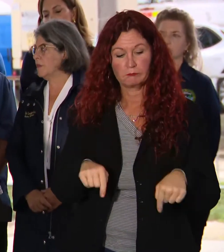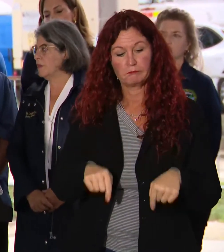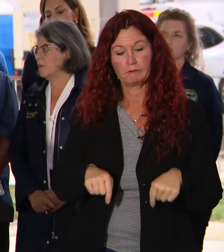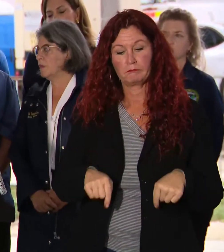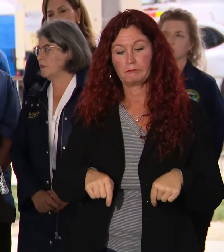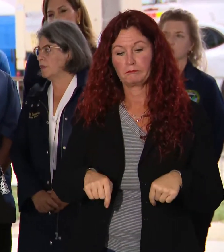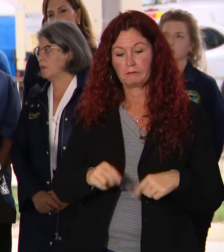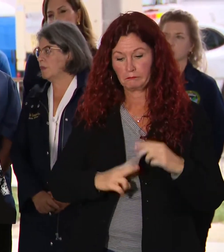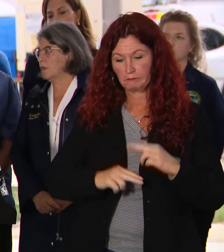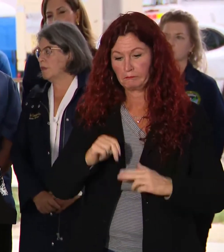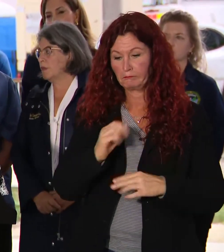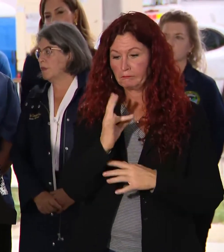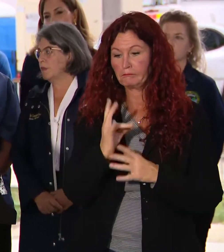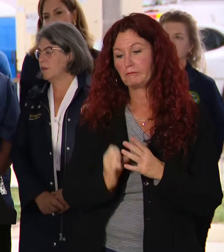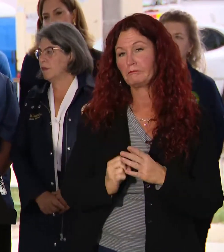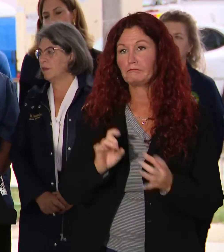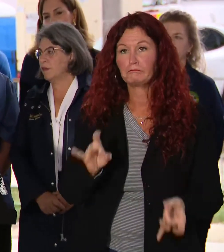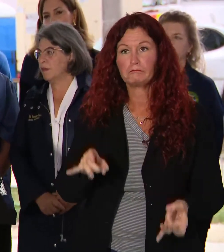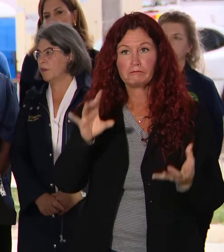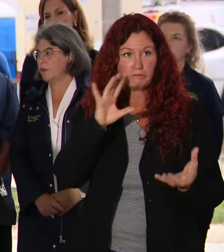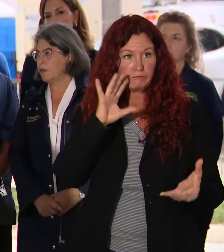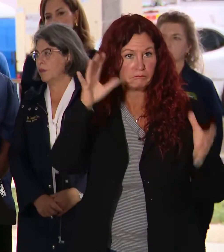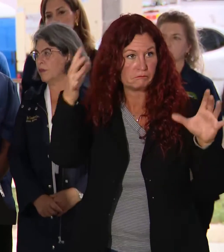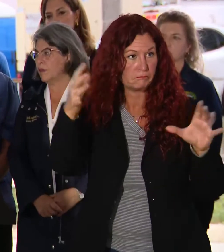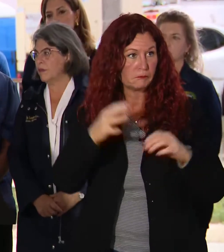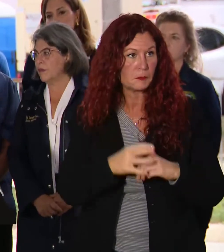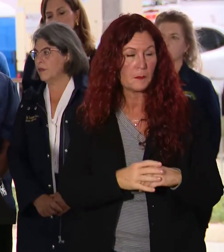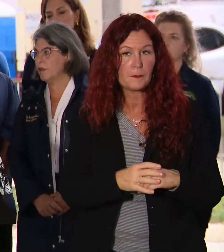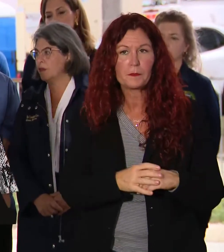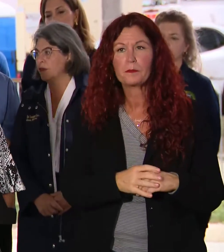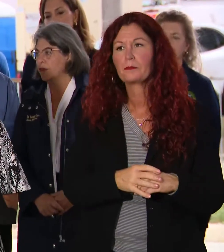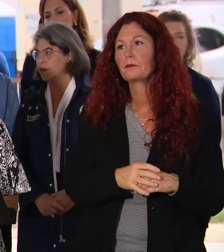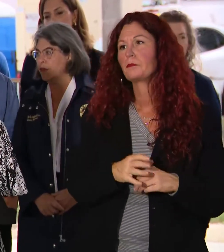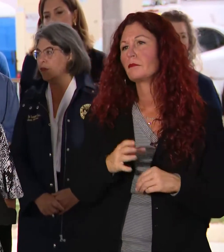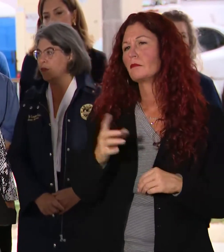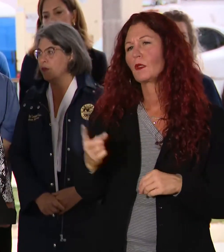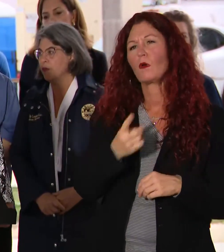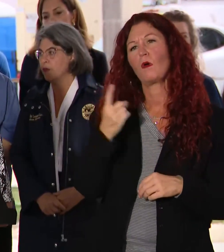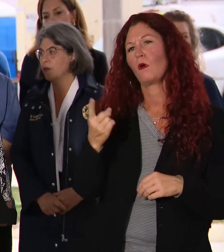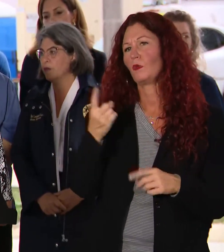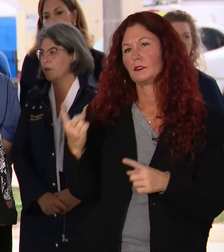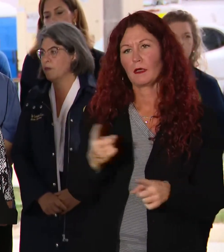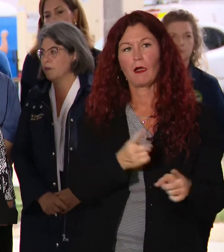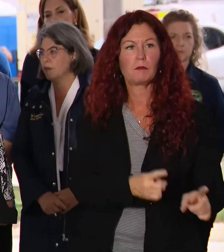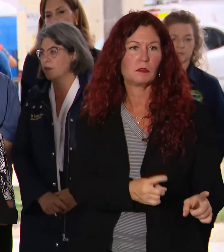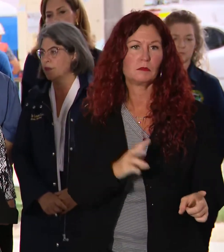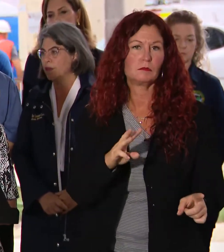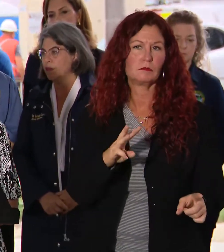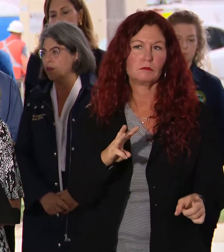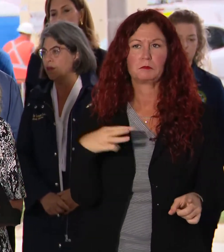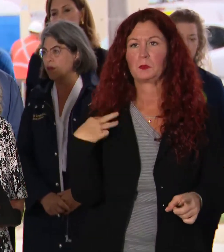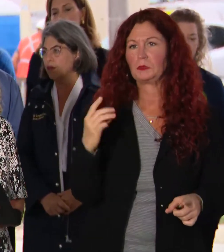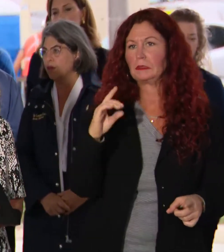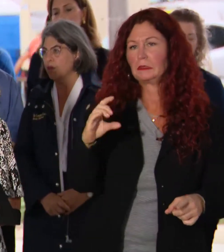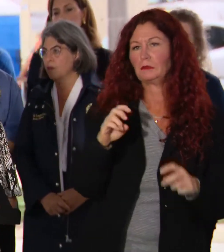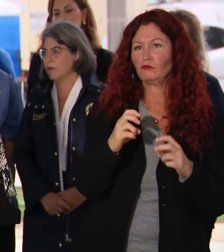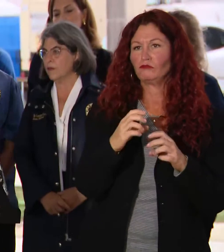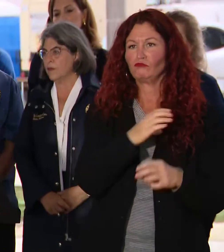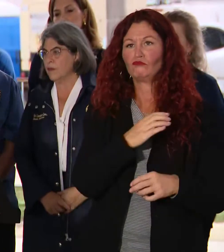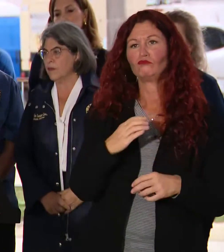Surfside. And I can tell you, we do moments of silence on the floor of the House of Representatives fairly often.